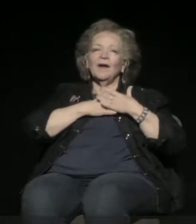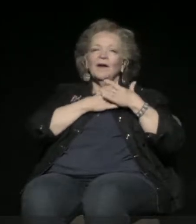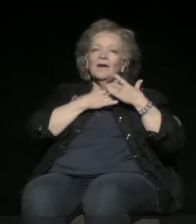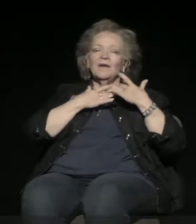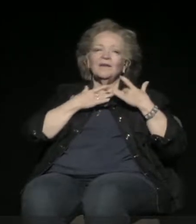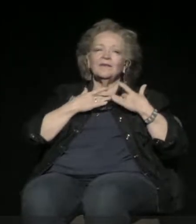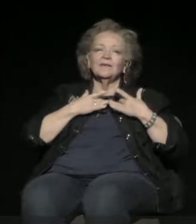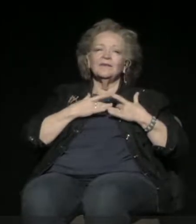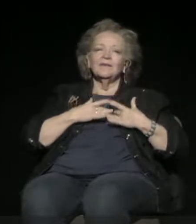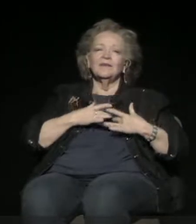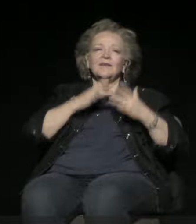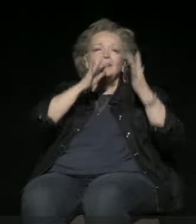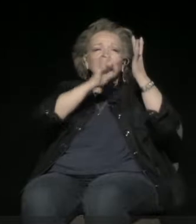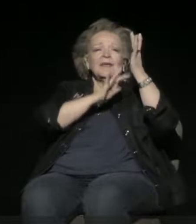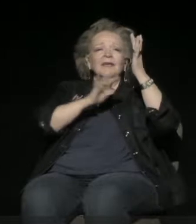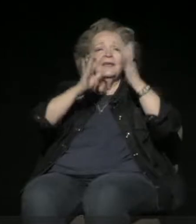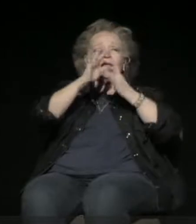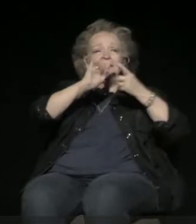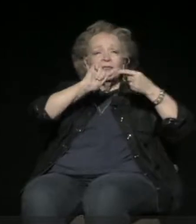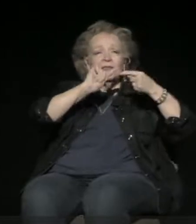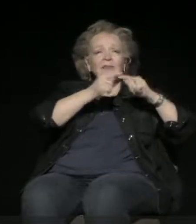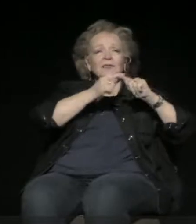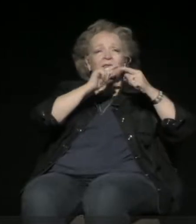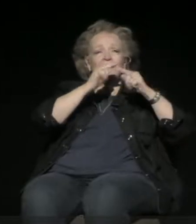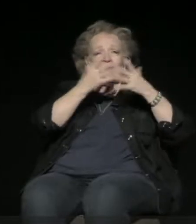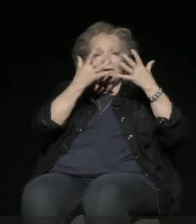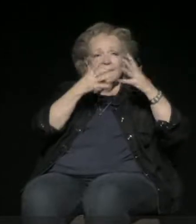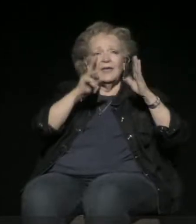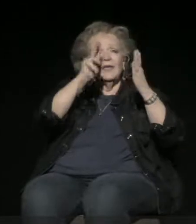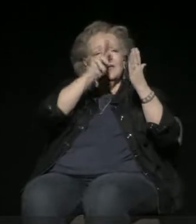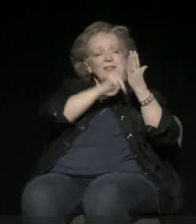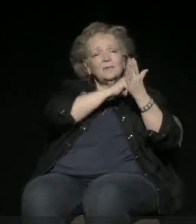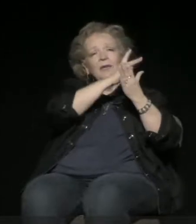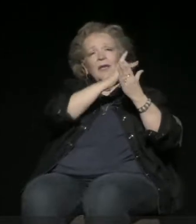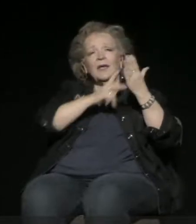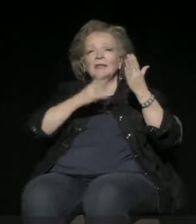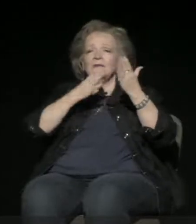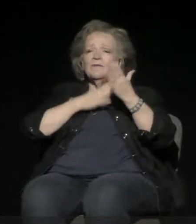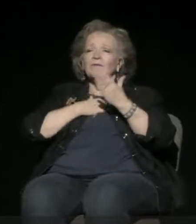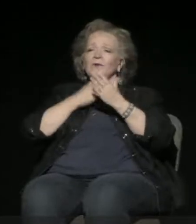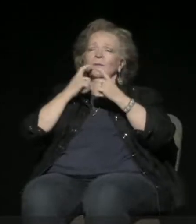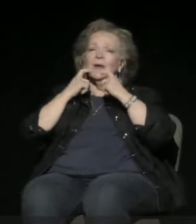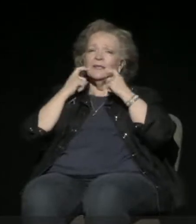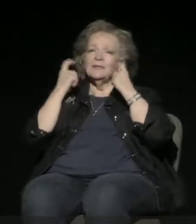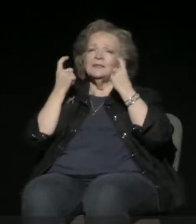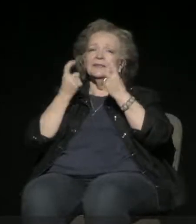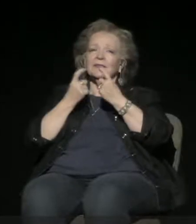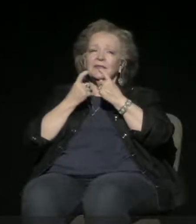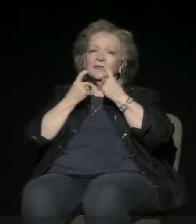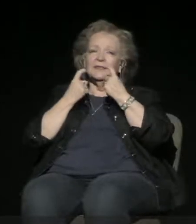heart His words have paid My ransom